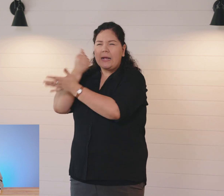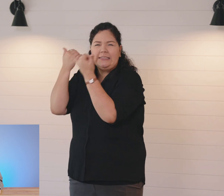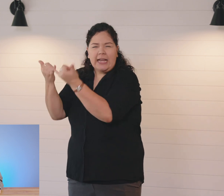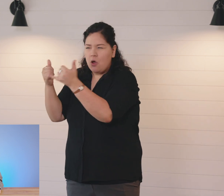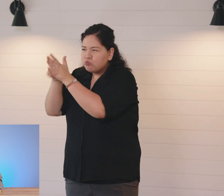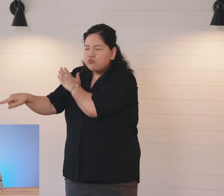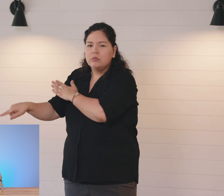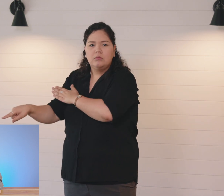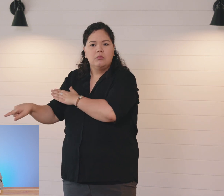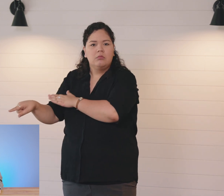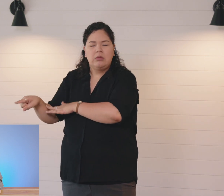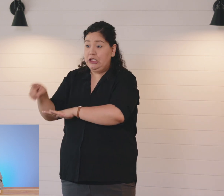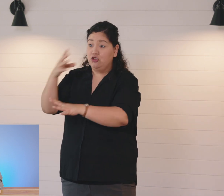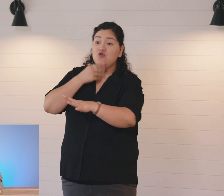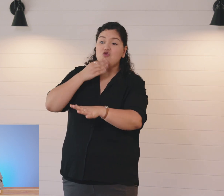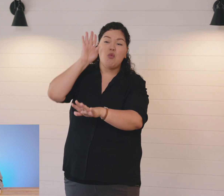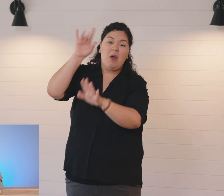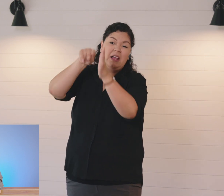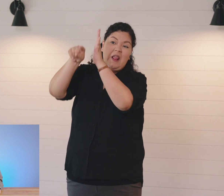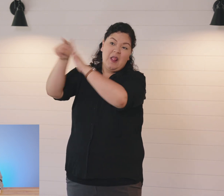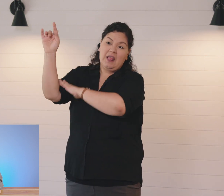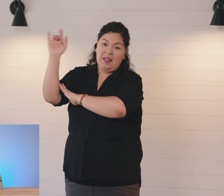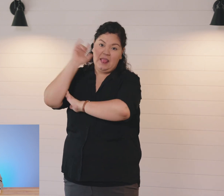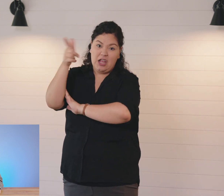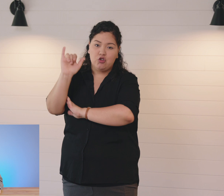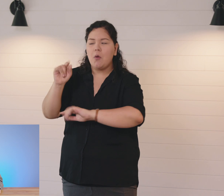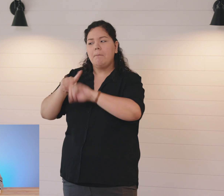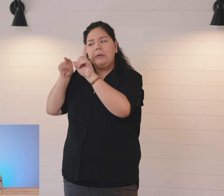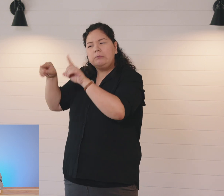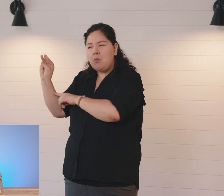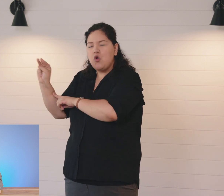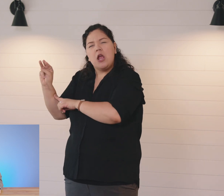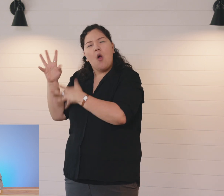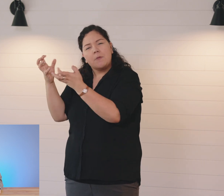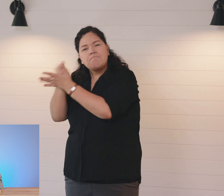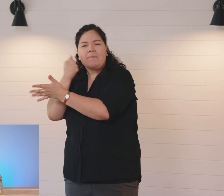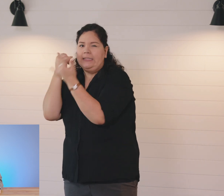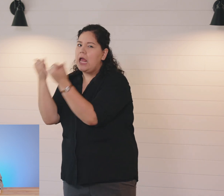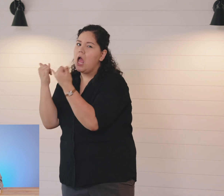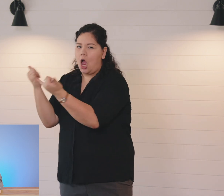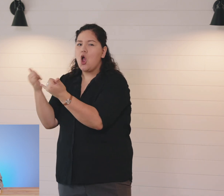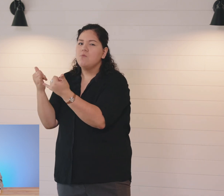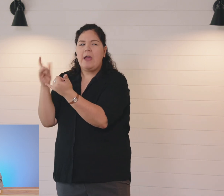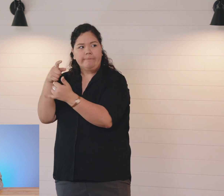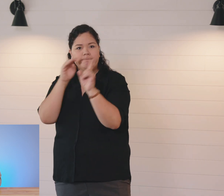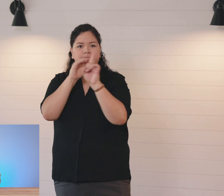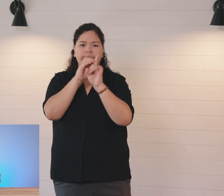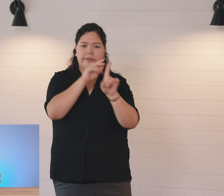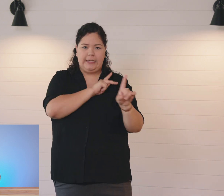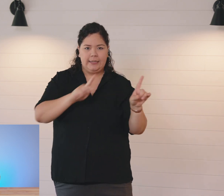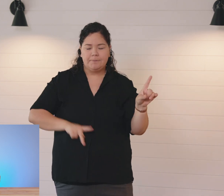Jews killed later, I'm going to go and get permission to have an advanced killing of Mordecai the Jew. So